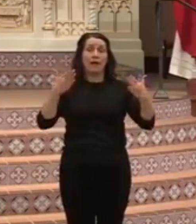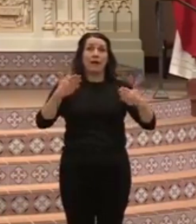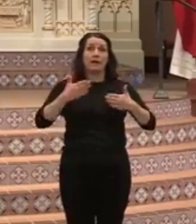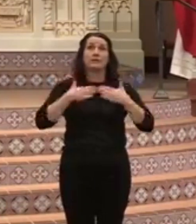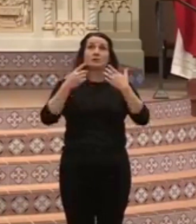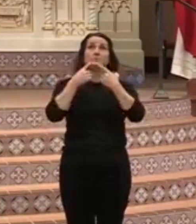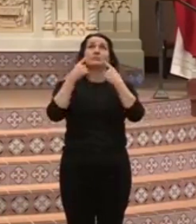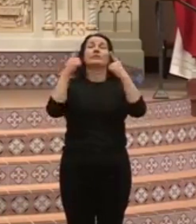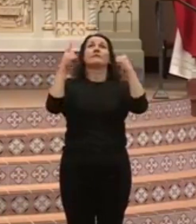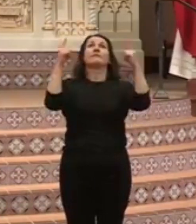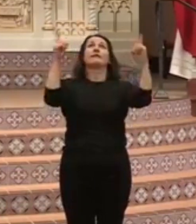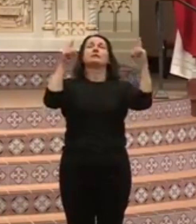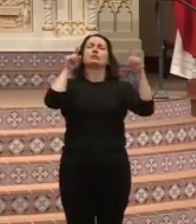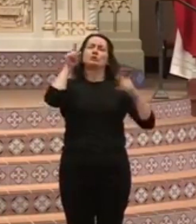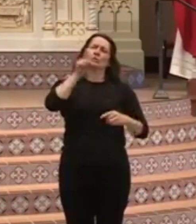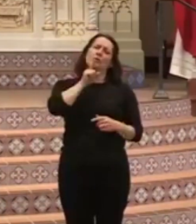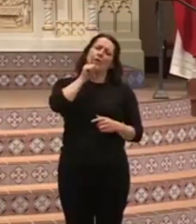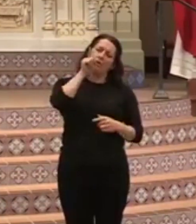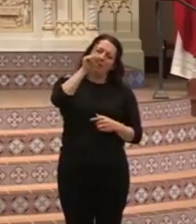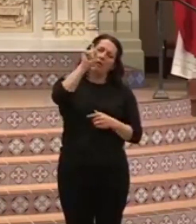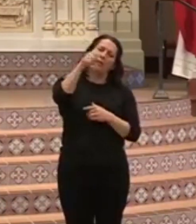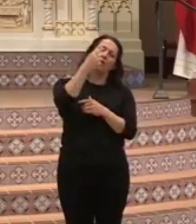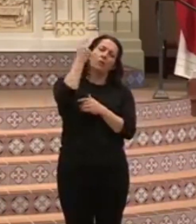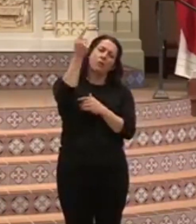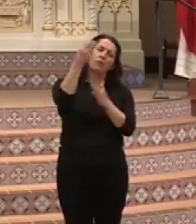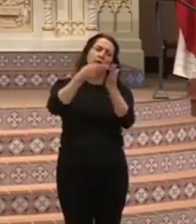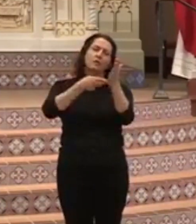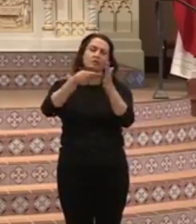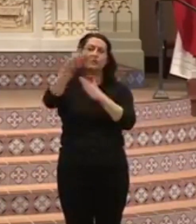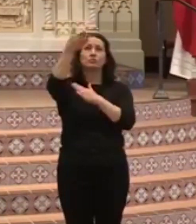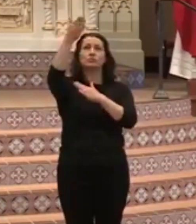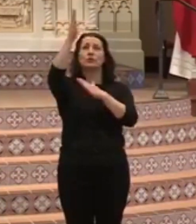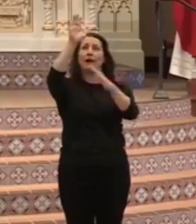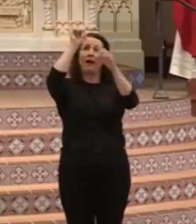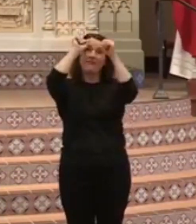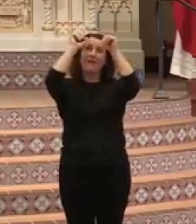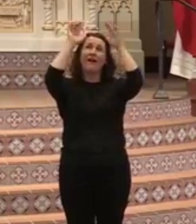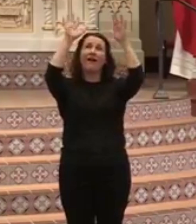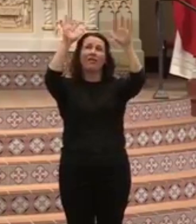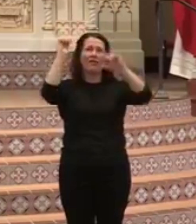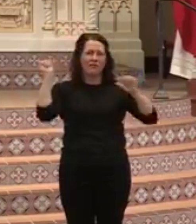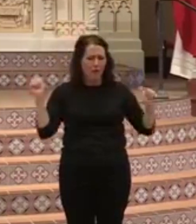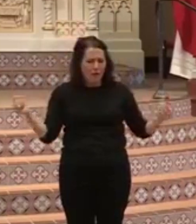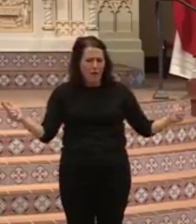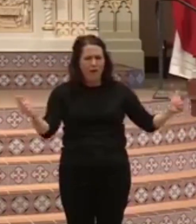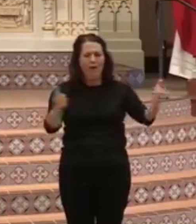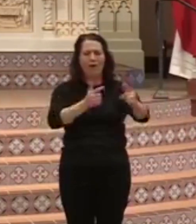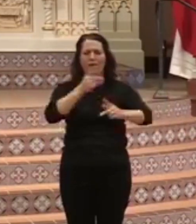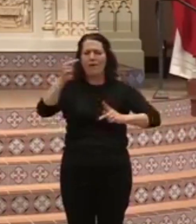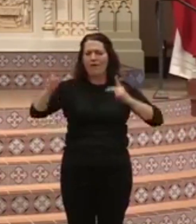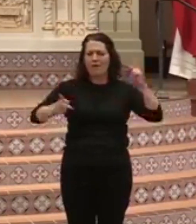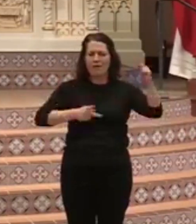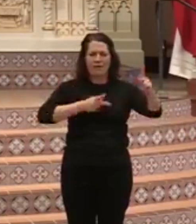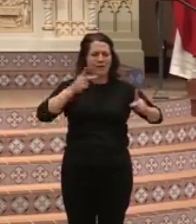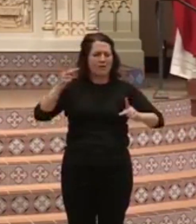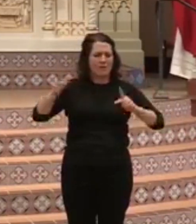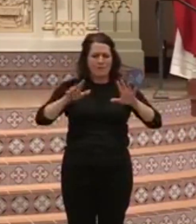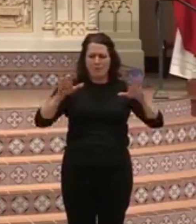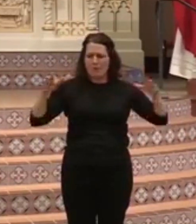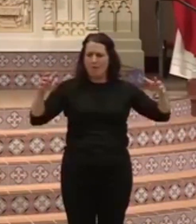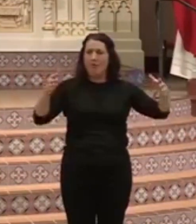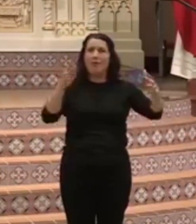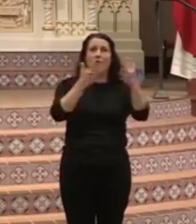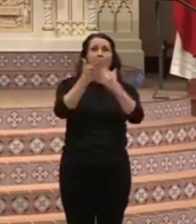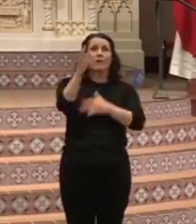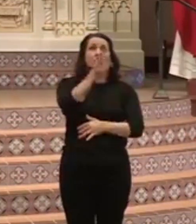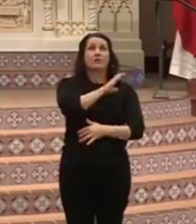you, the one true God and Father of our human race. Through